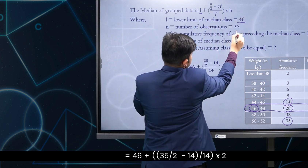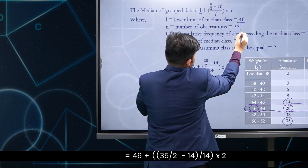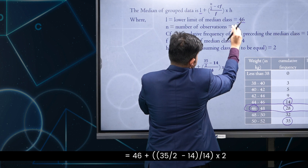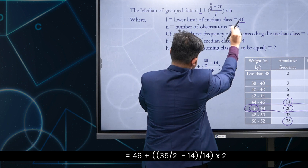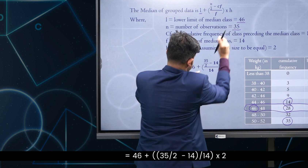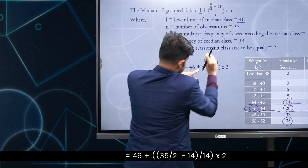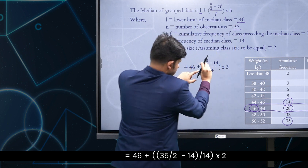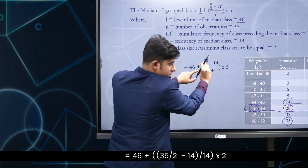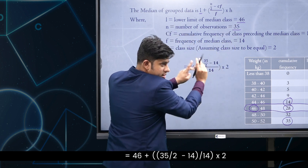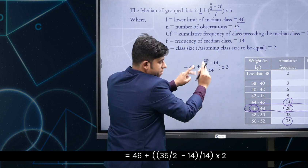divided by 14 into 2.